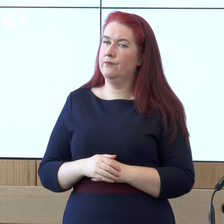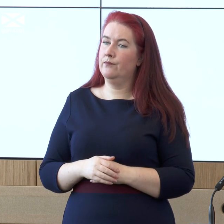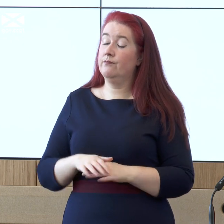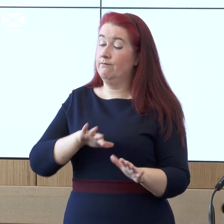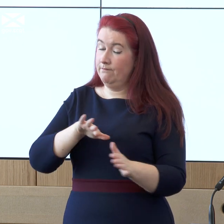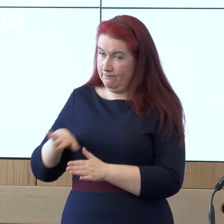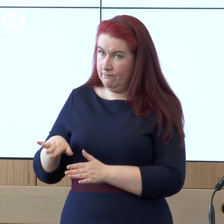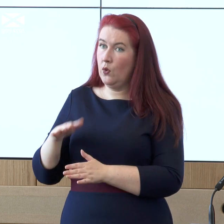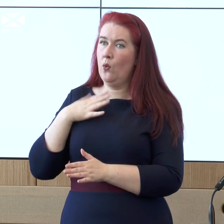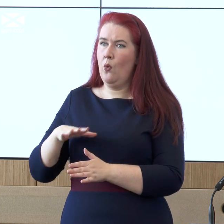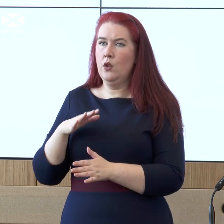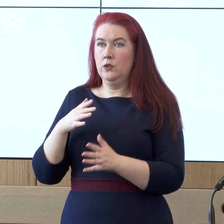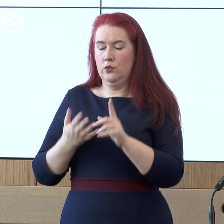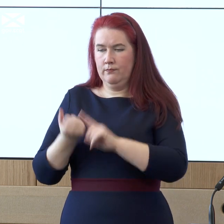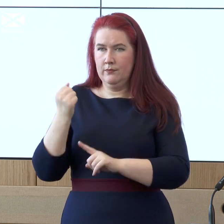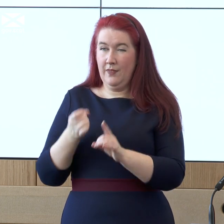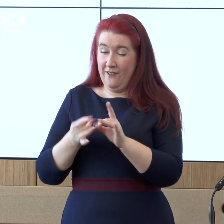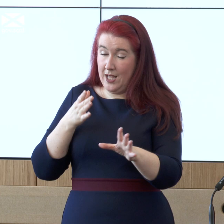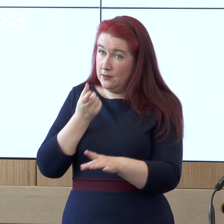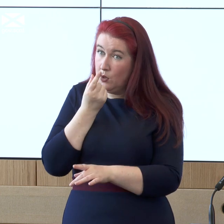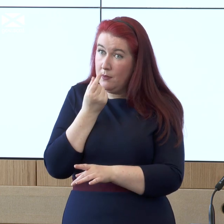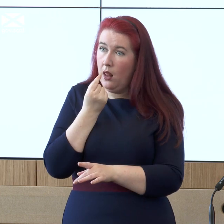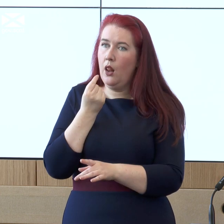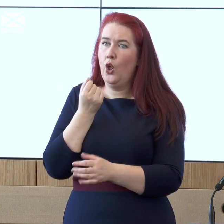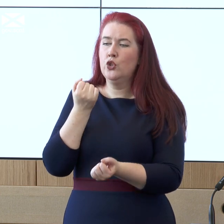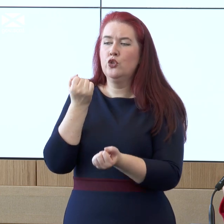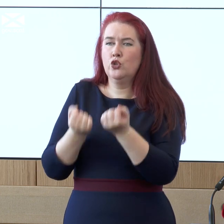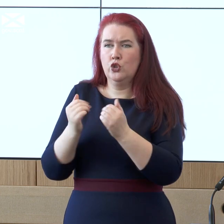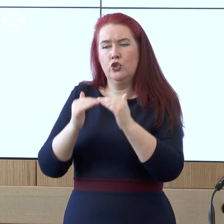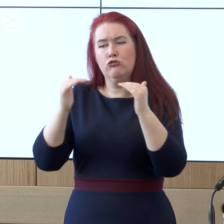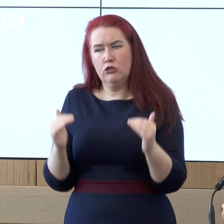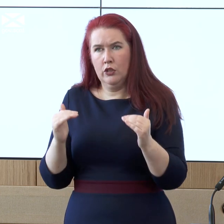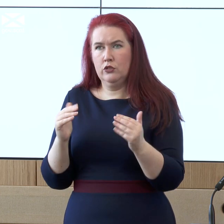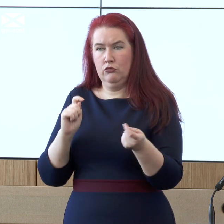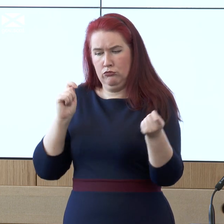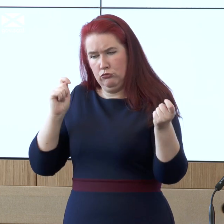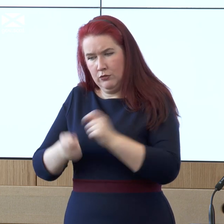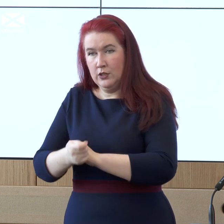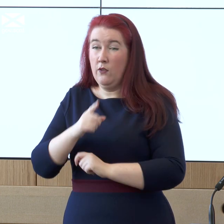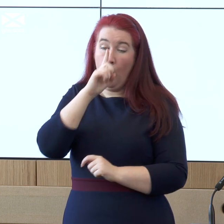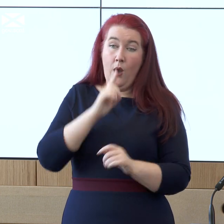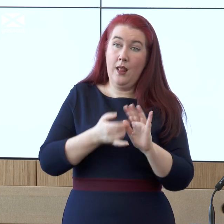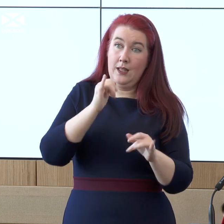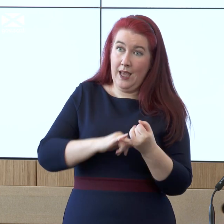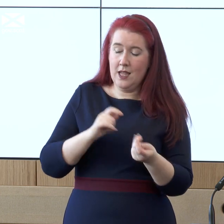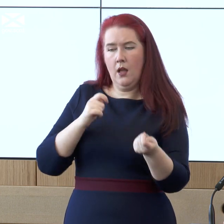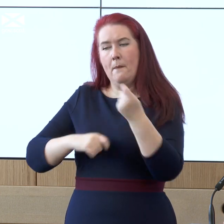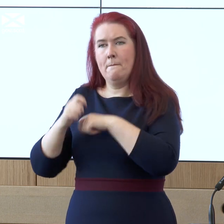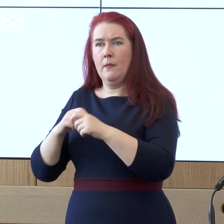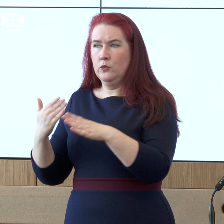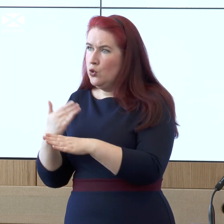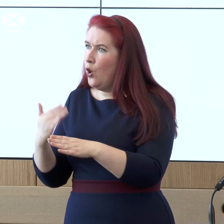fastest possible just transition for the oil and gas sector, one that delivers jobs and economic benefit, ensures our